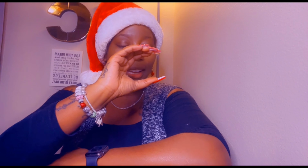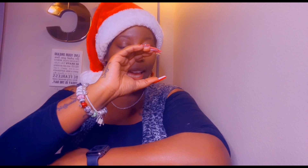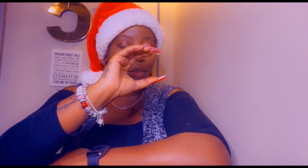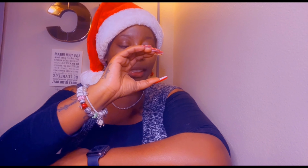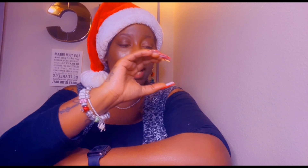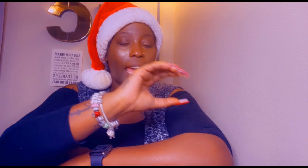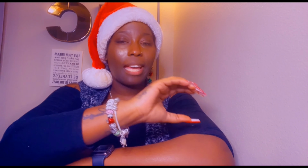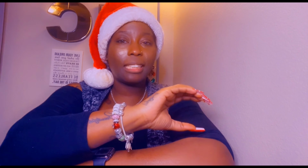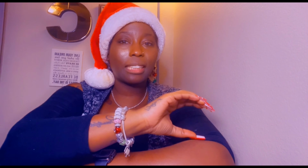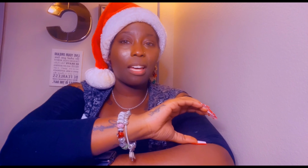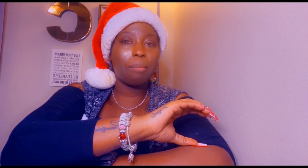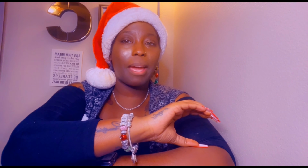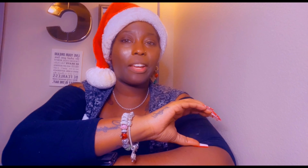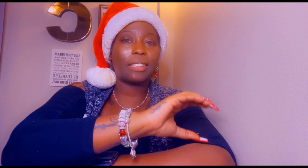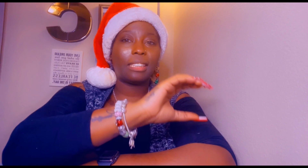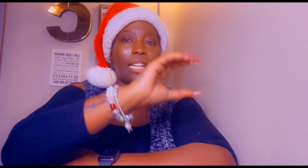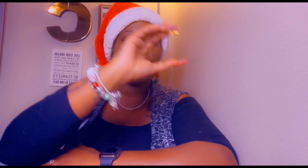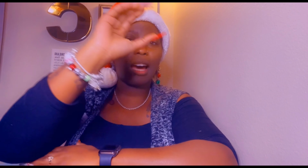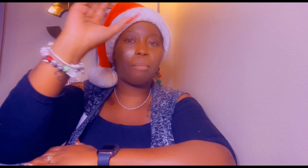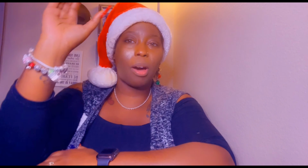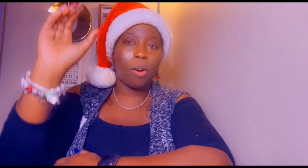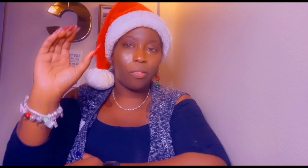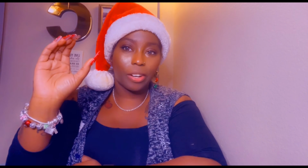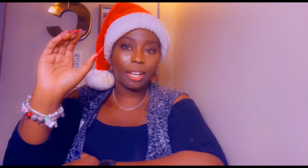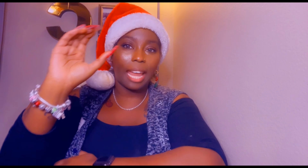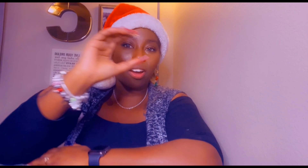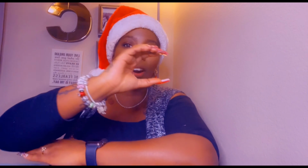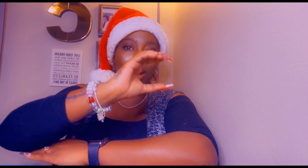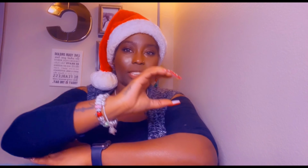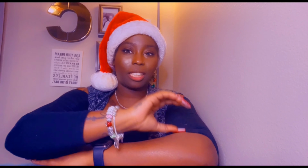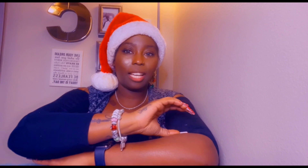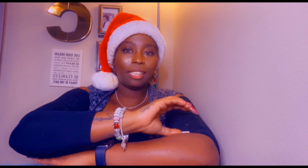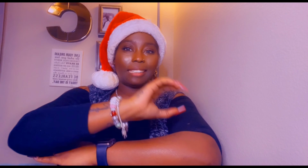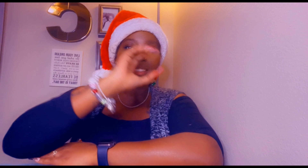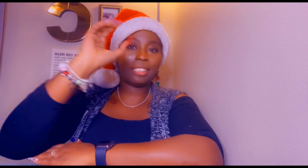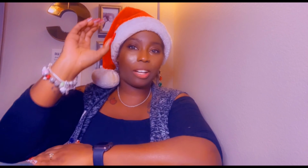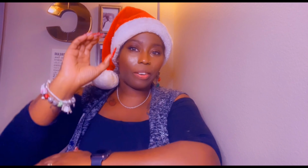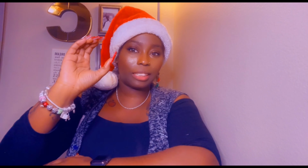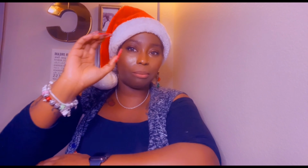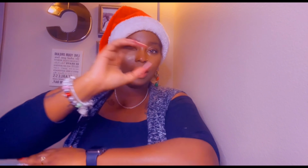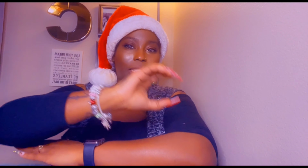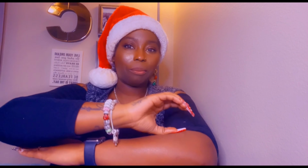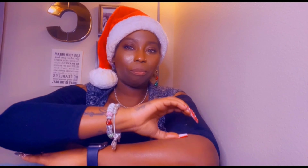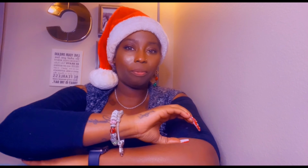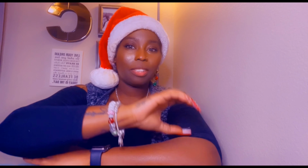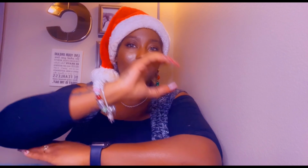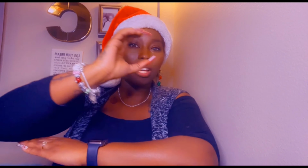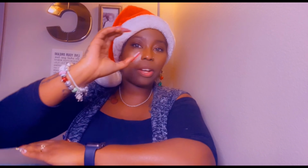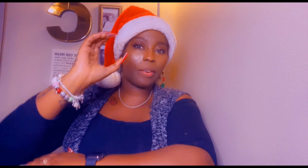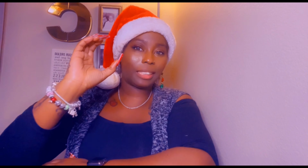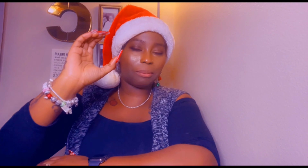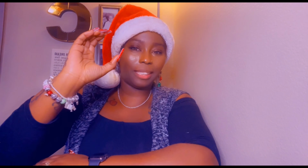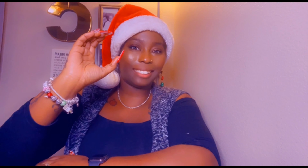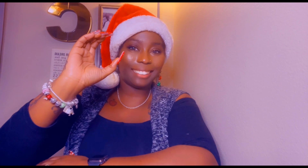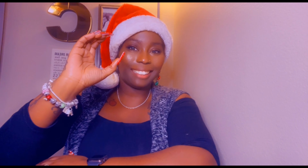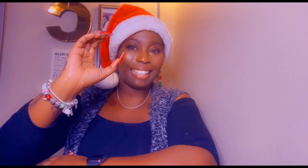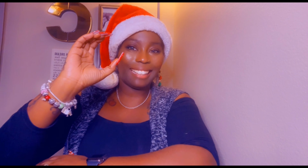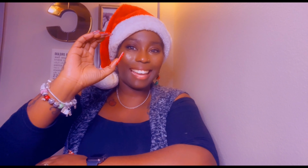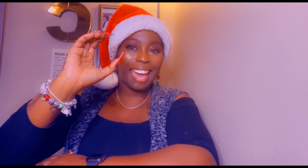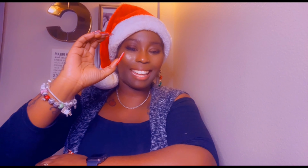language, and you're just going to make your C come over, like an arch. Christmas. Christmas. Got it?